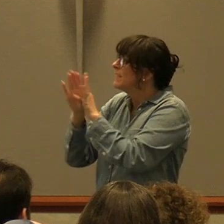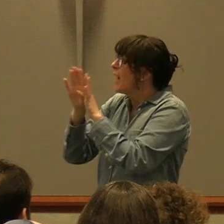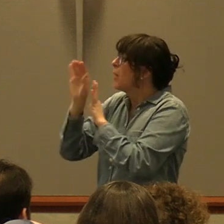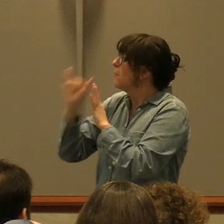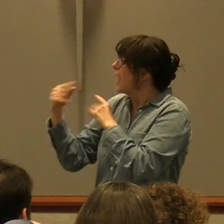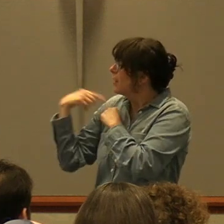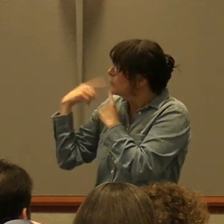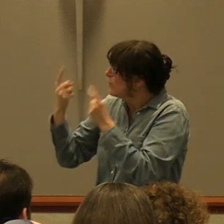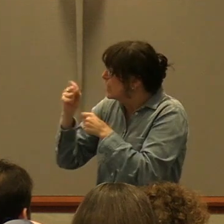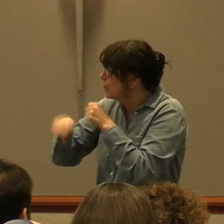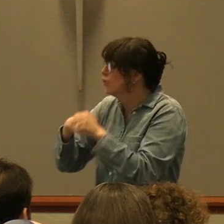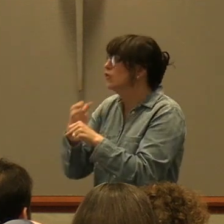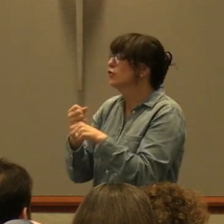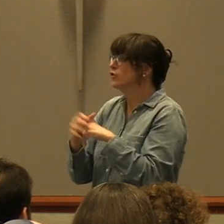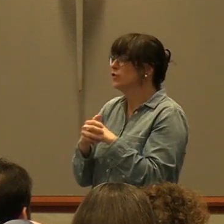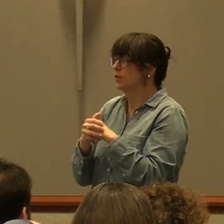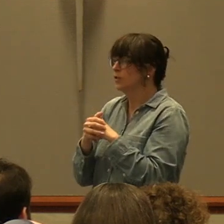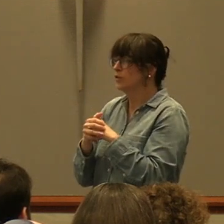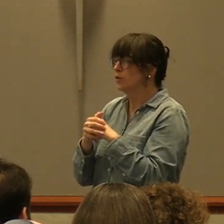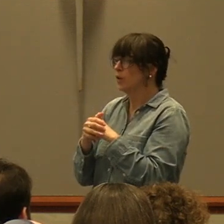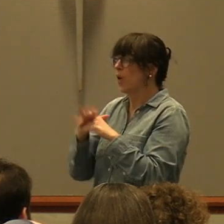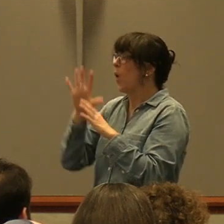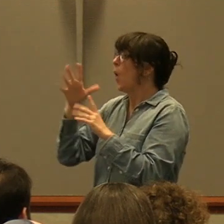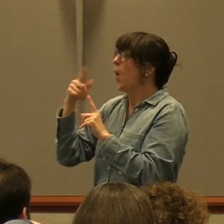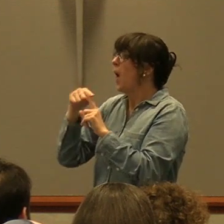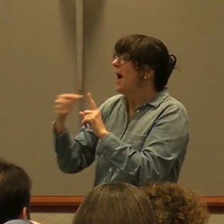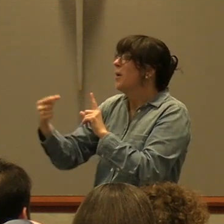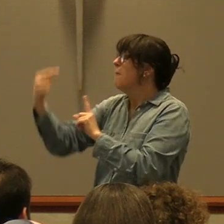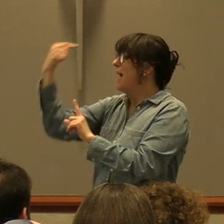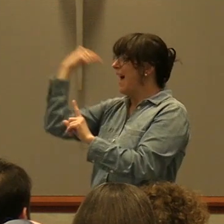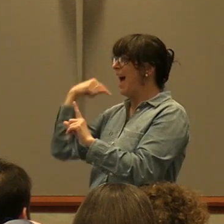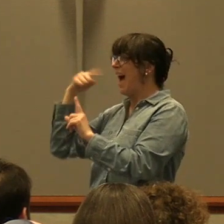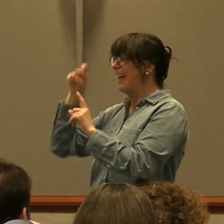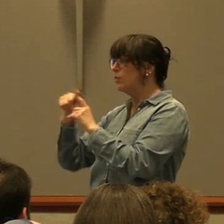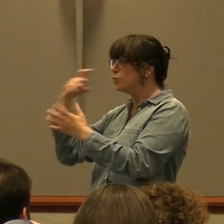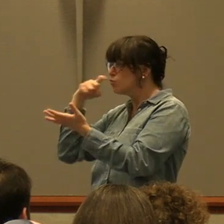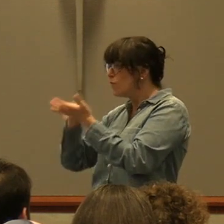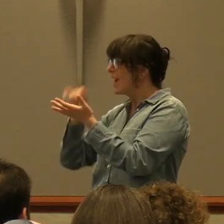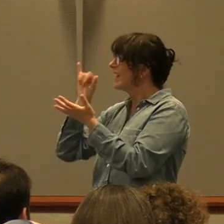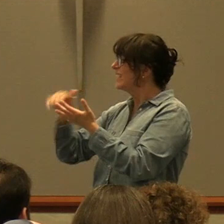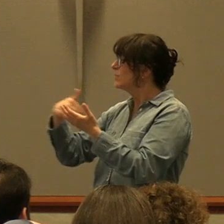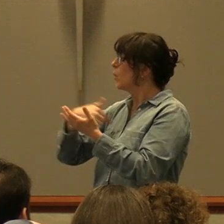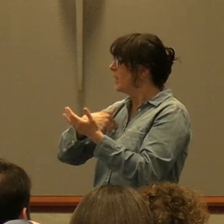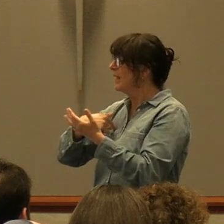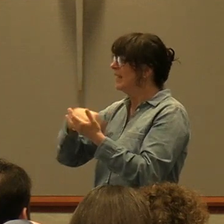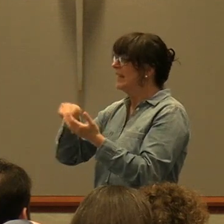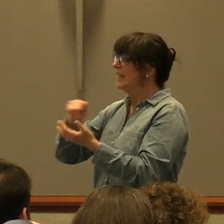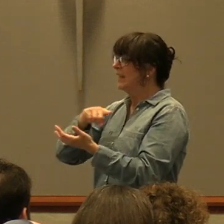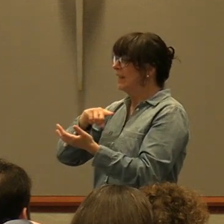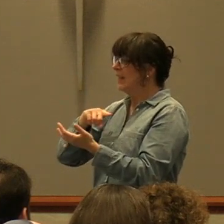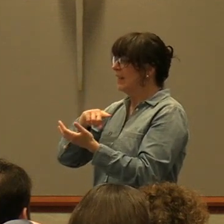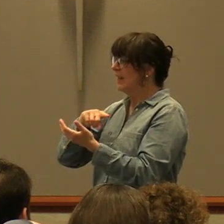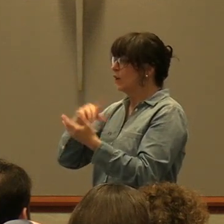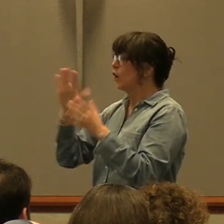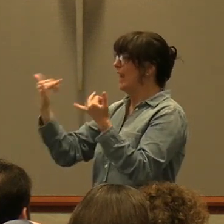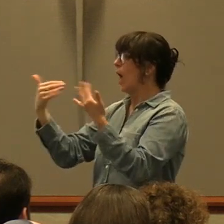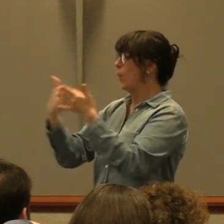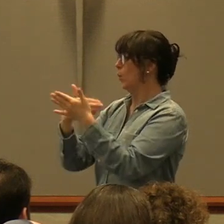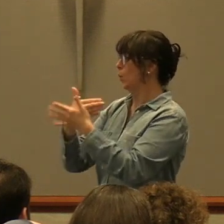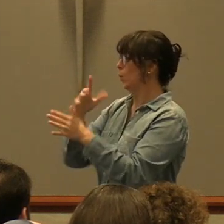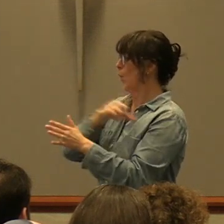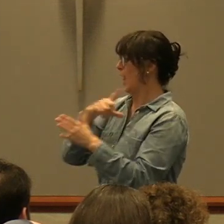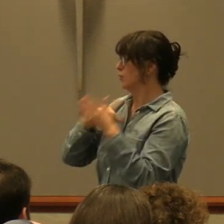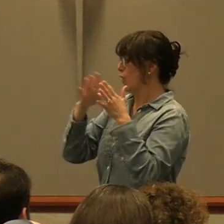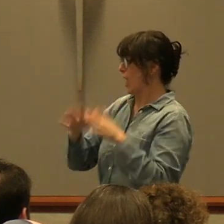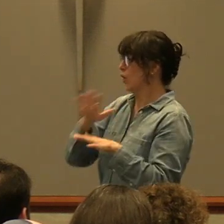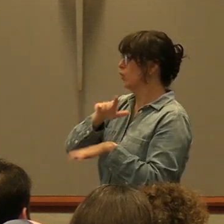the years. So we have to get back to recognizing that we have that there's new legislators coming that